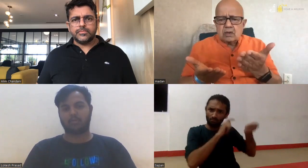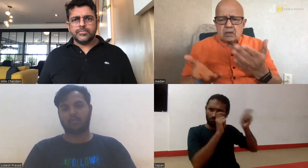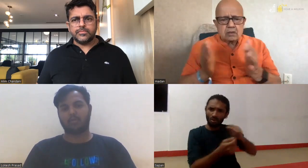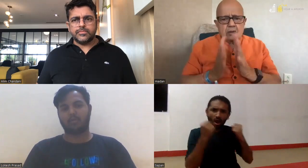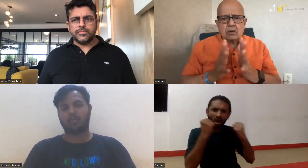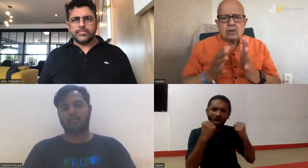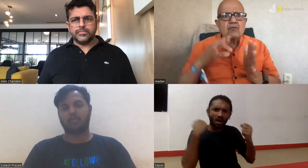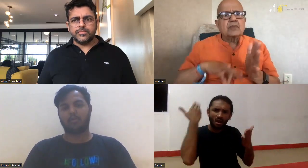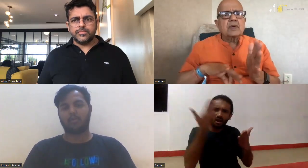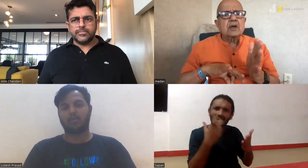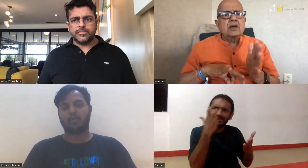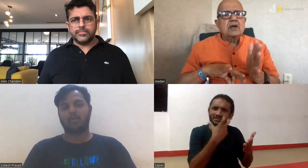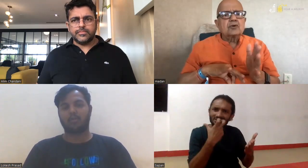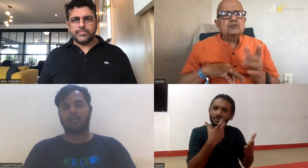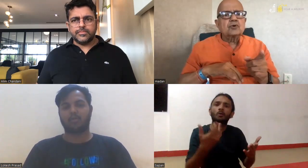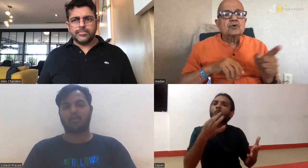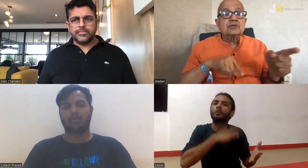their families bad about them.